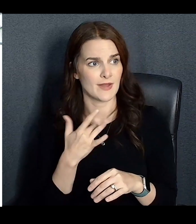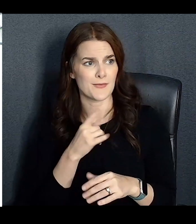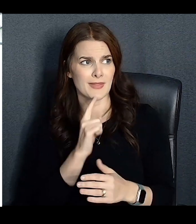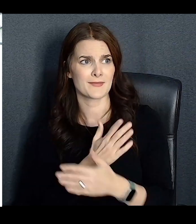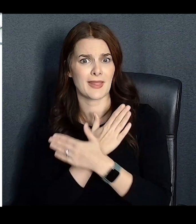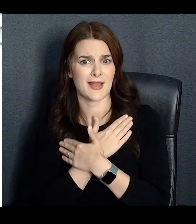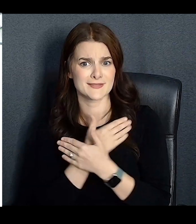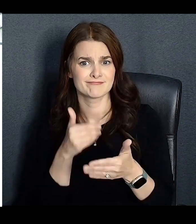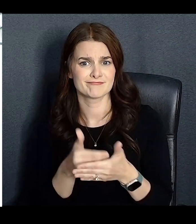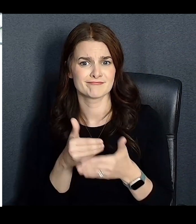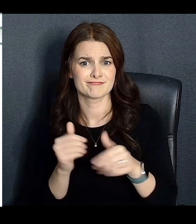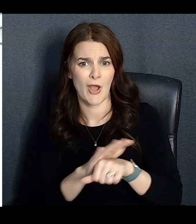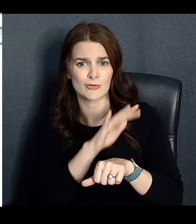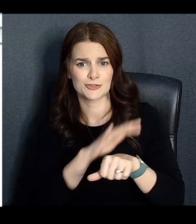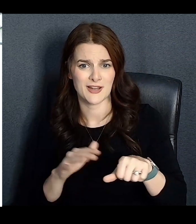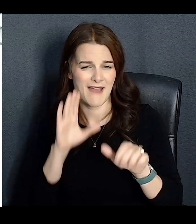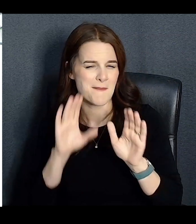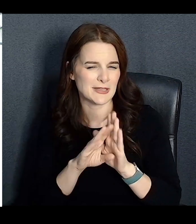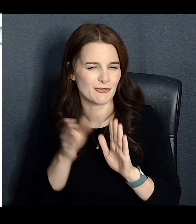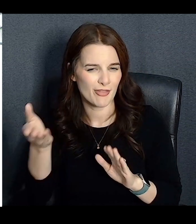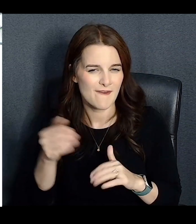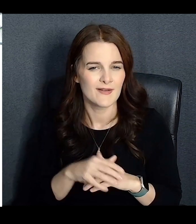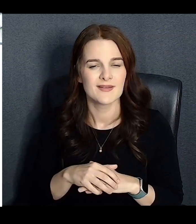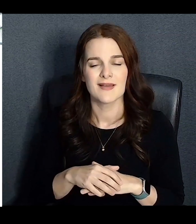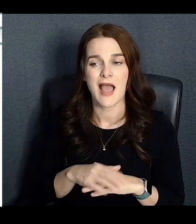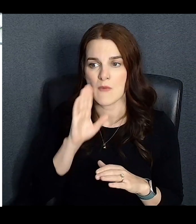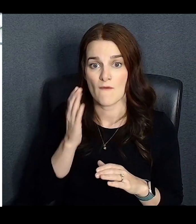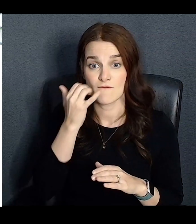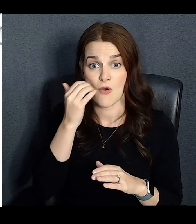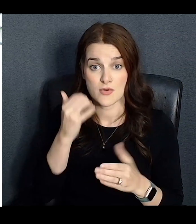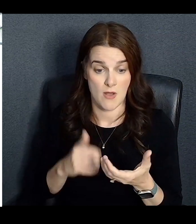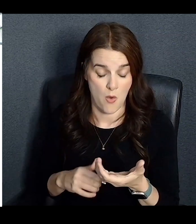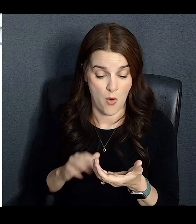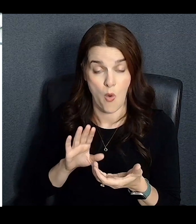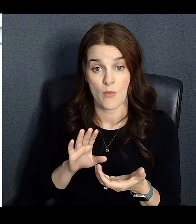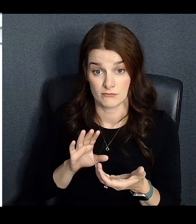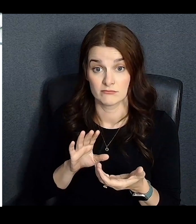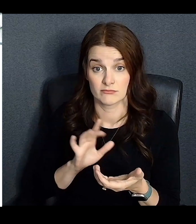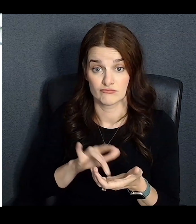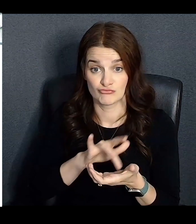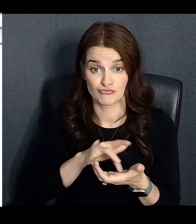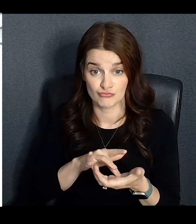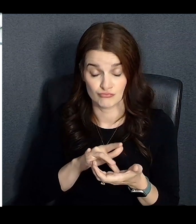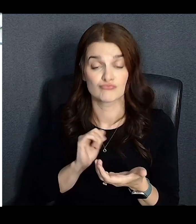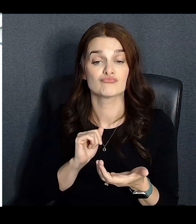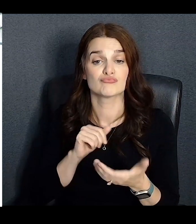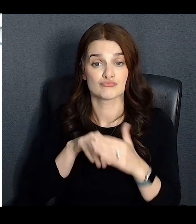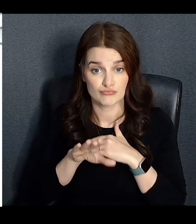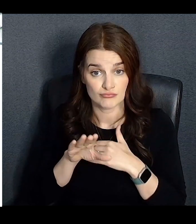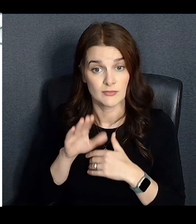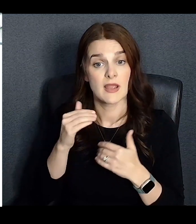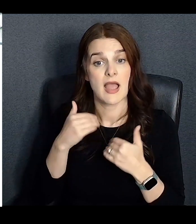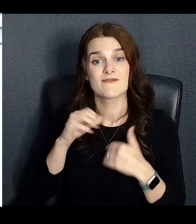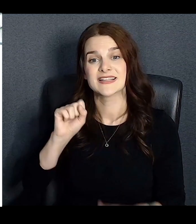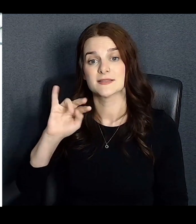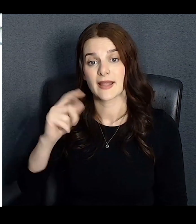so relaxed when I'm near the ocean. So I'm actually going to open up my phone right now. I encourage you to do the same. In settings, I'm typing